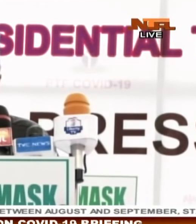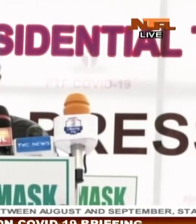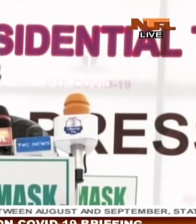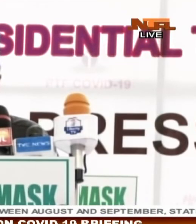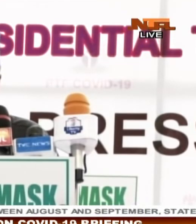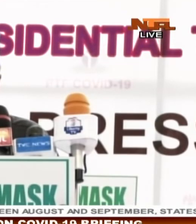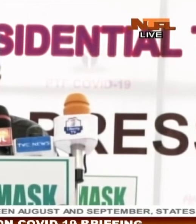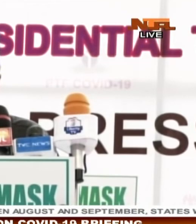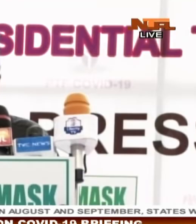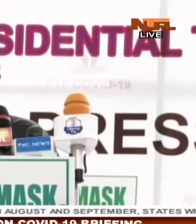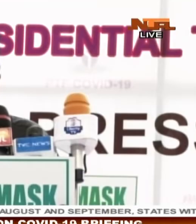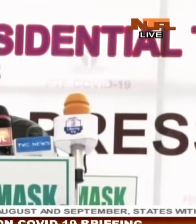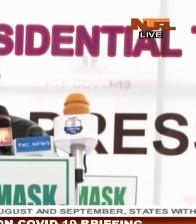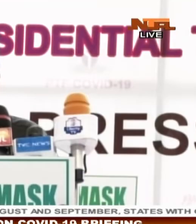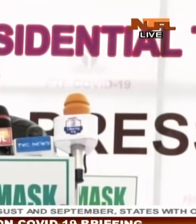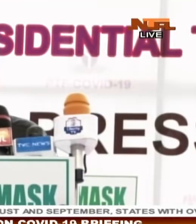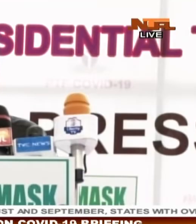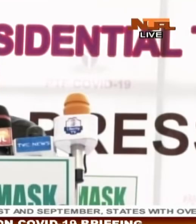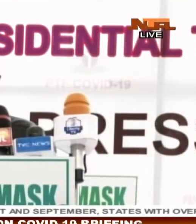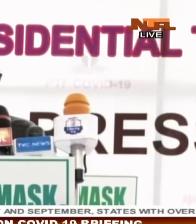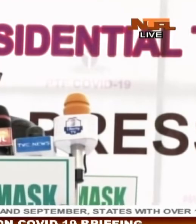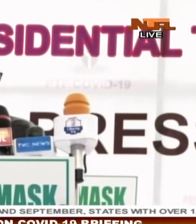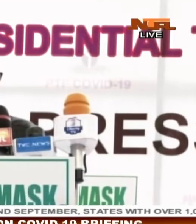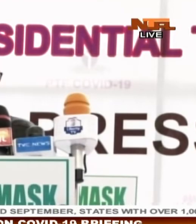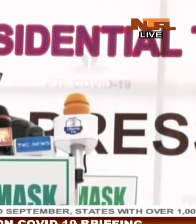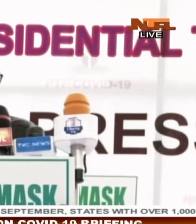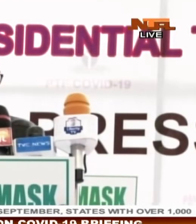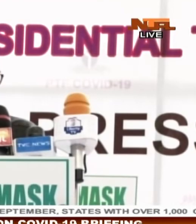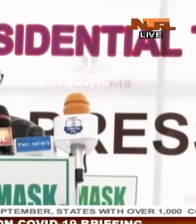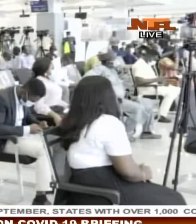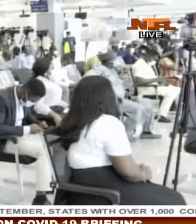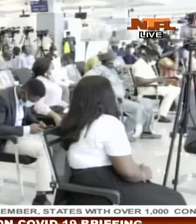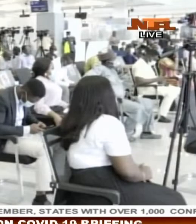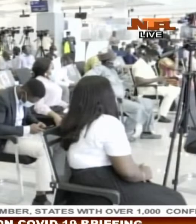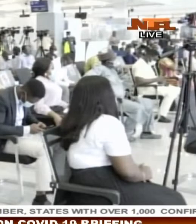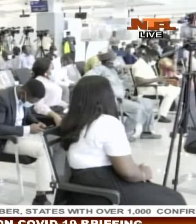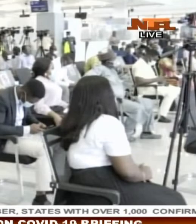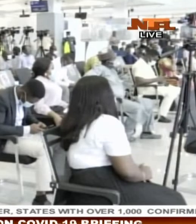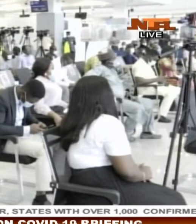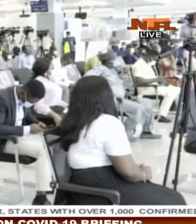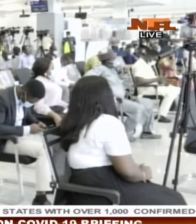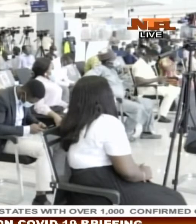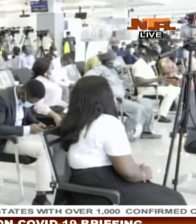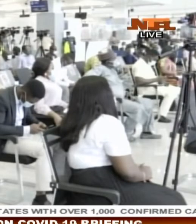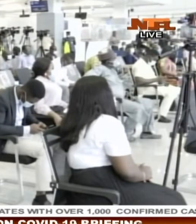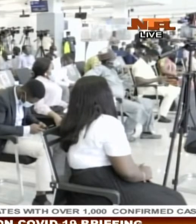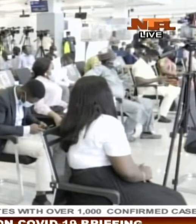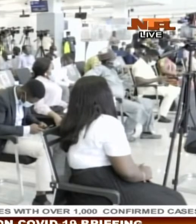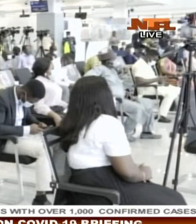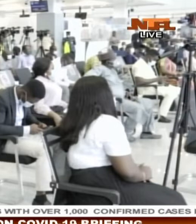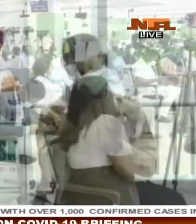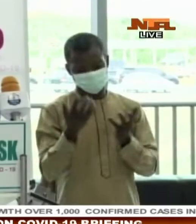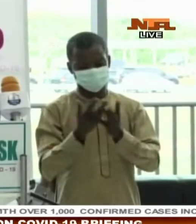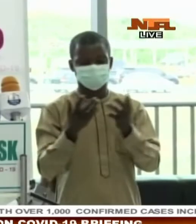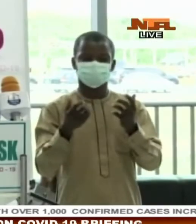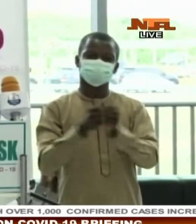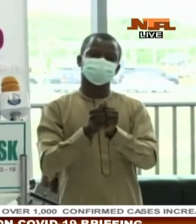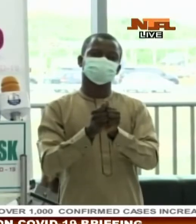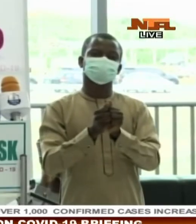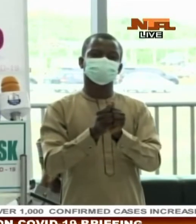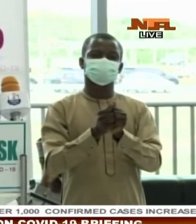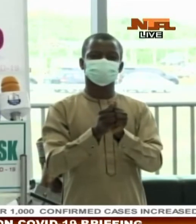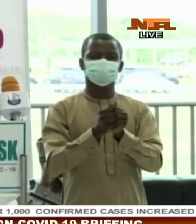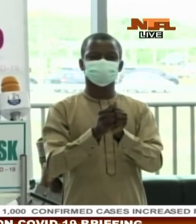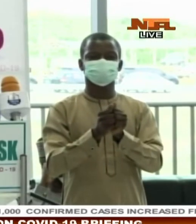We will be engaging closely with state governments with regards to the issue